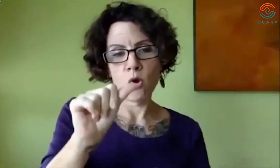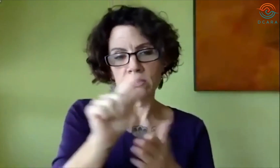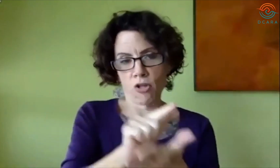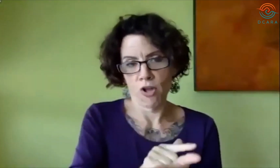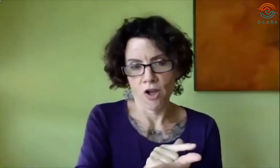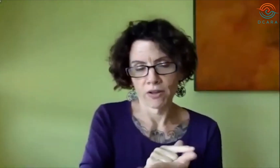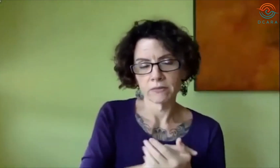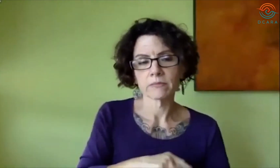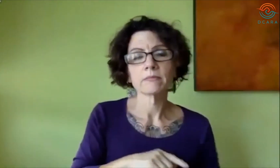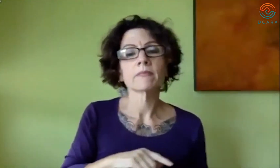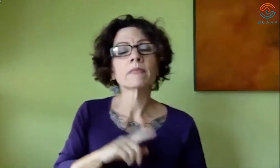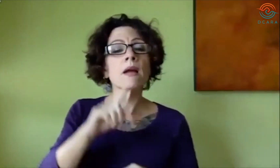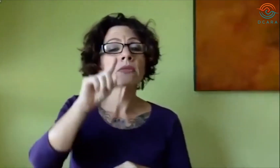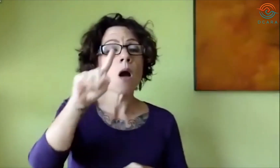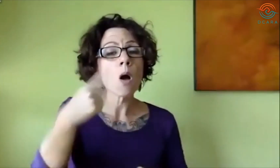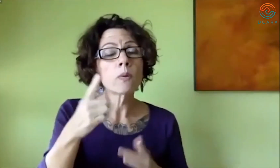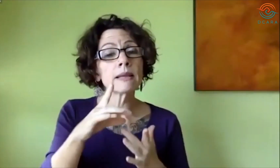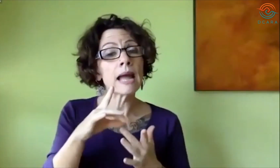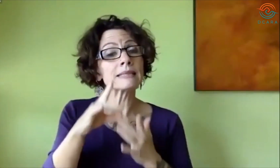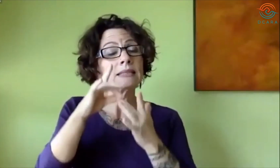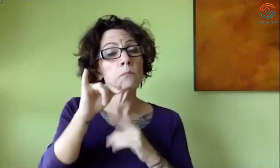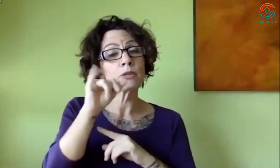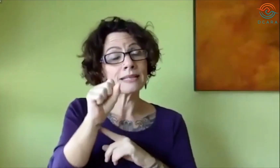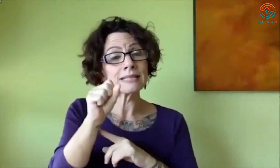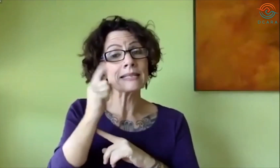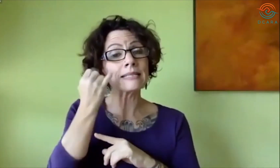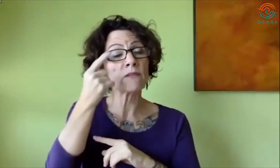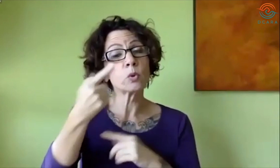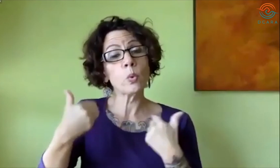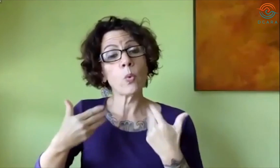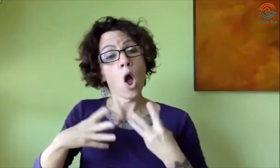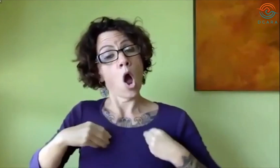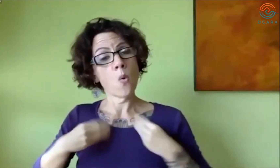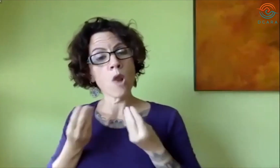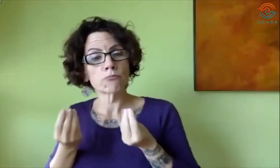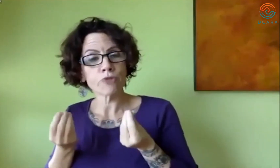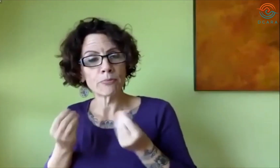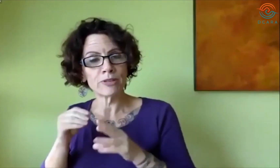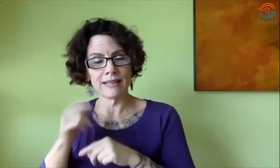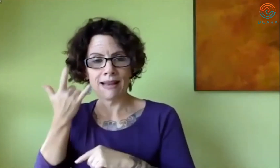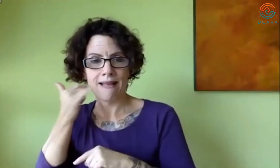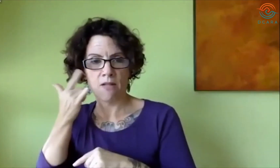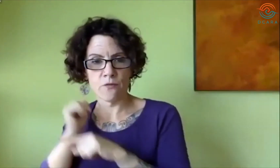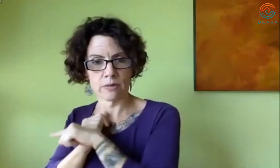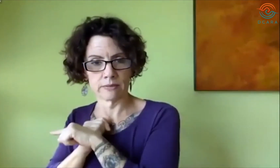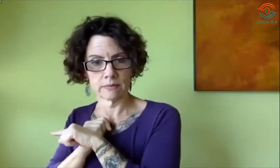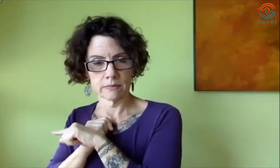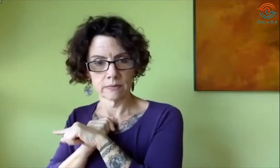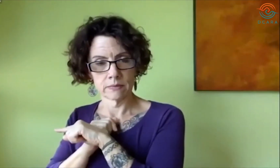will adhere to Florida state laws. The only exception is if you own property in California.